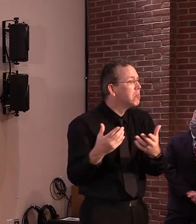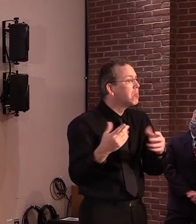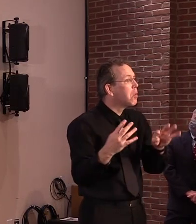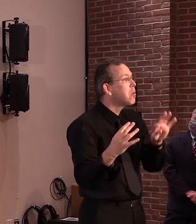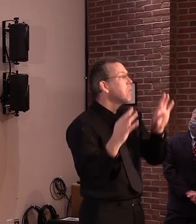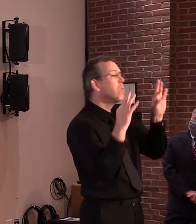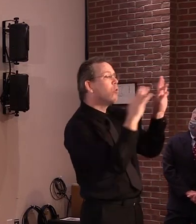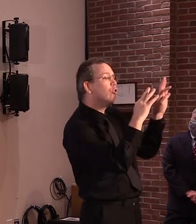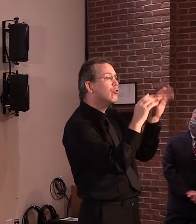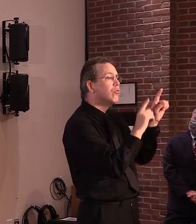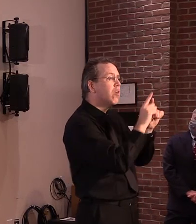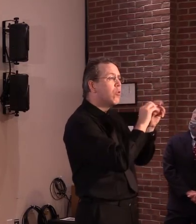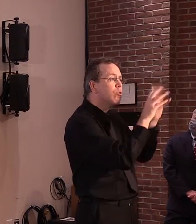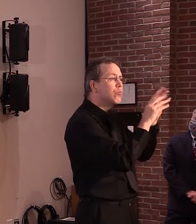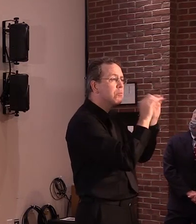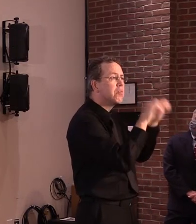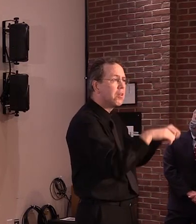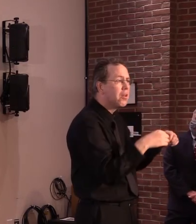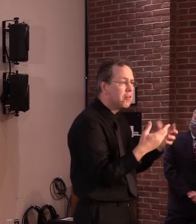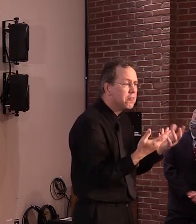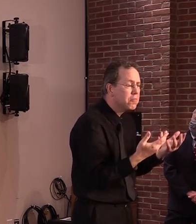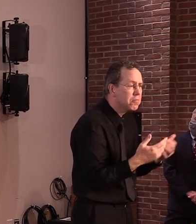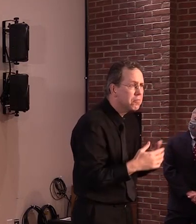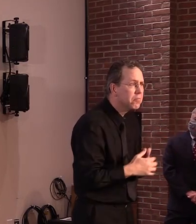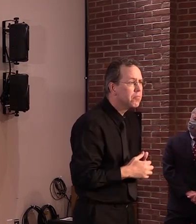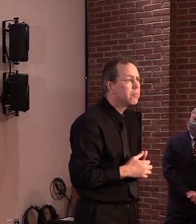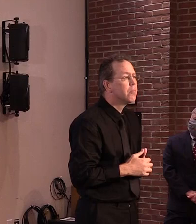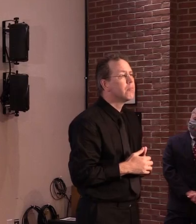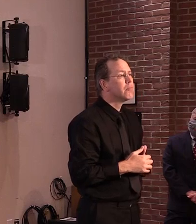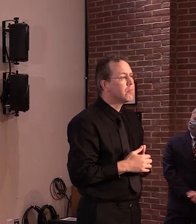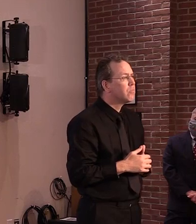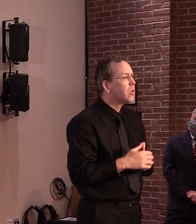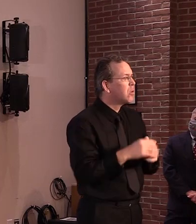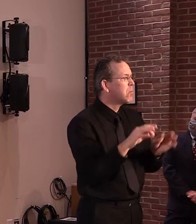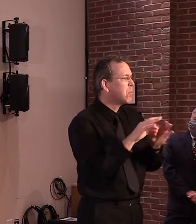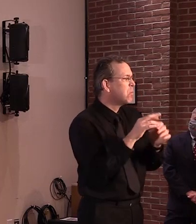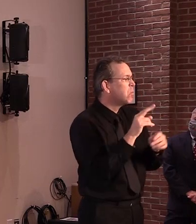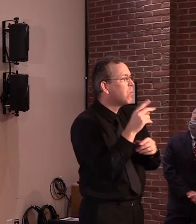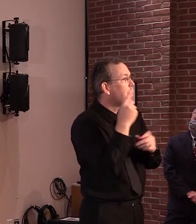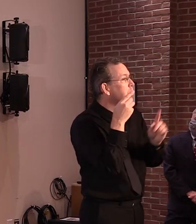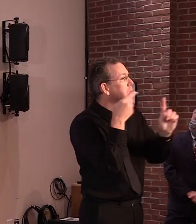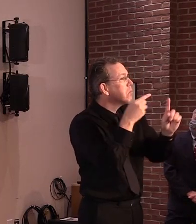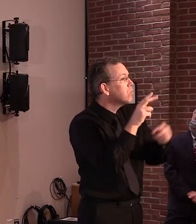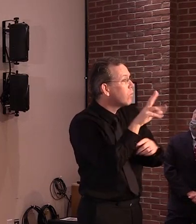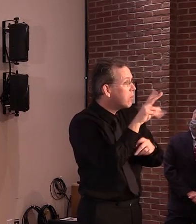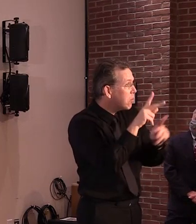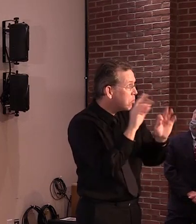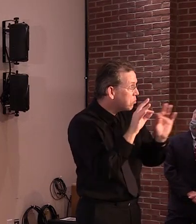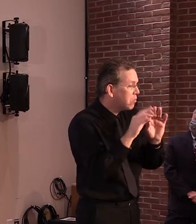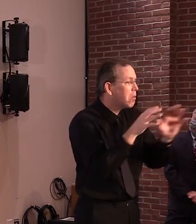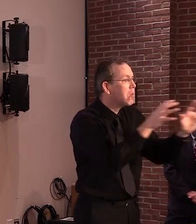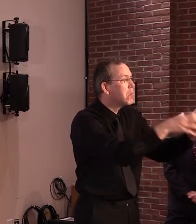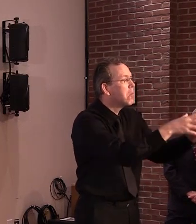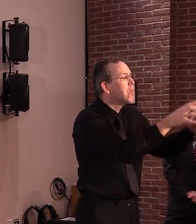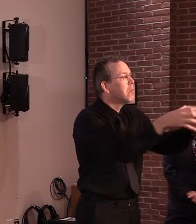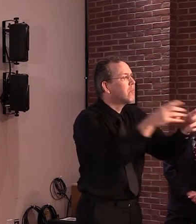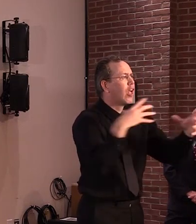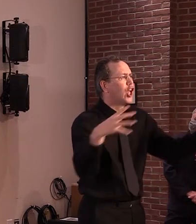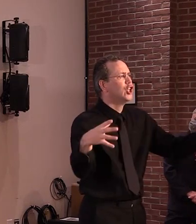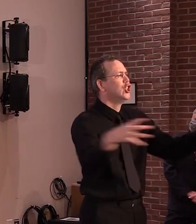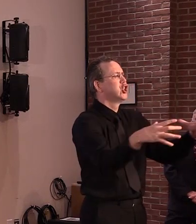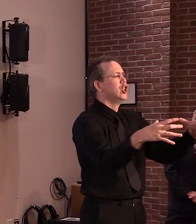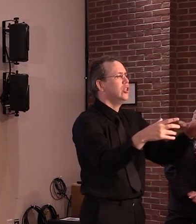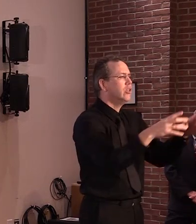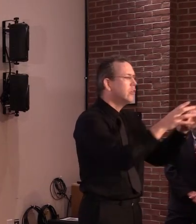there were a display somewhere and there were a number of different entities having get-togethers